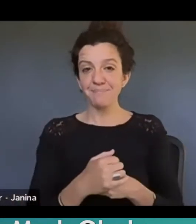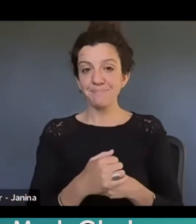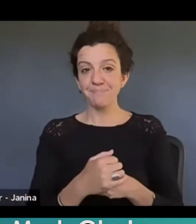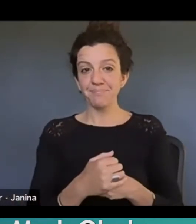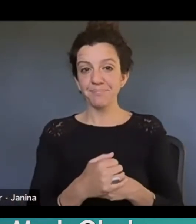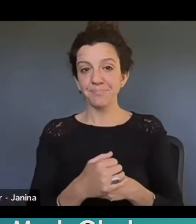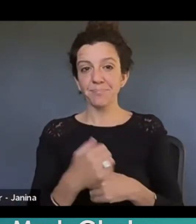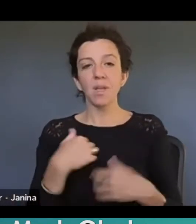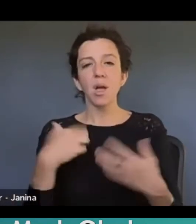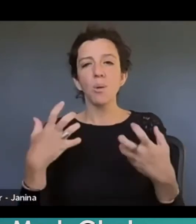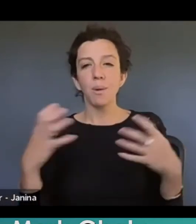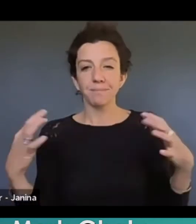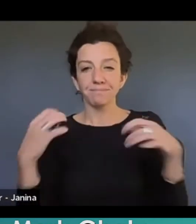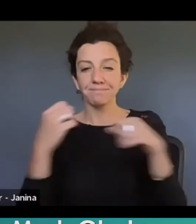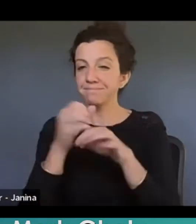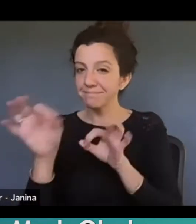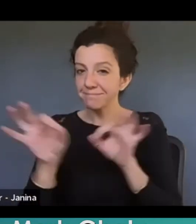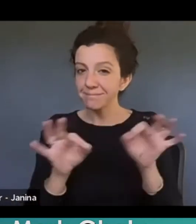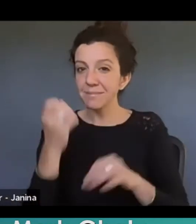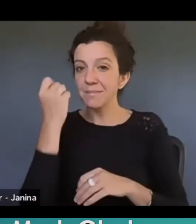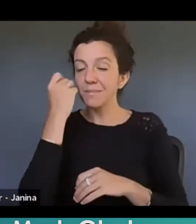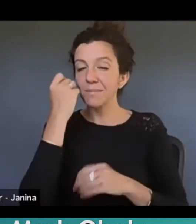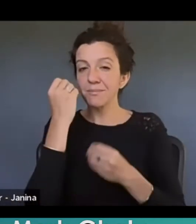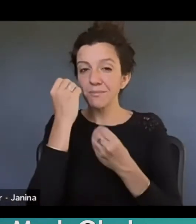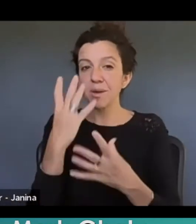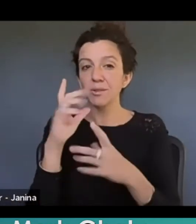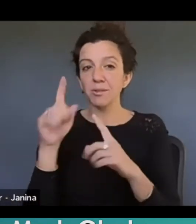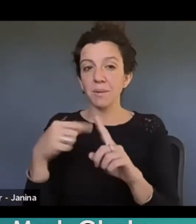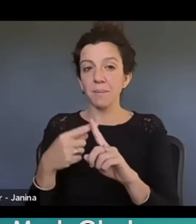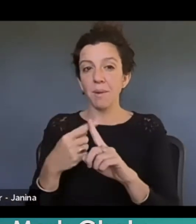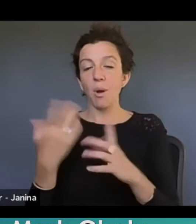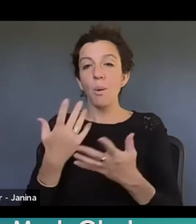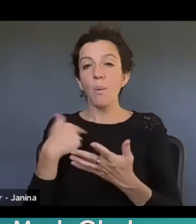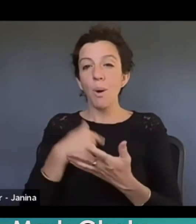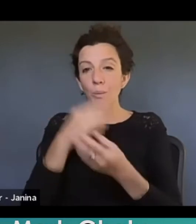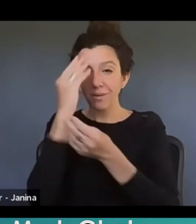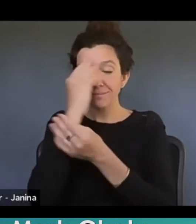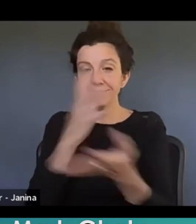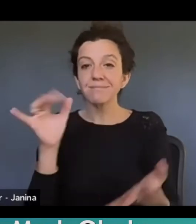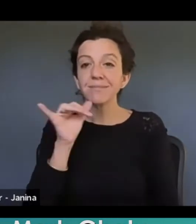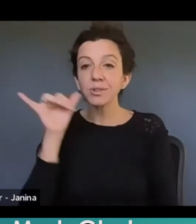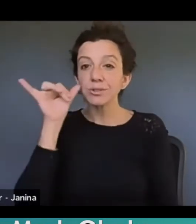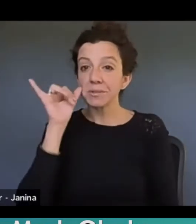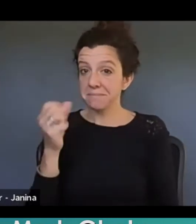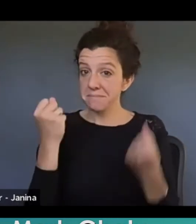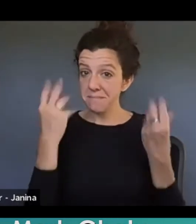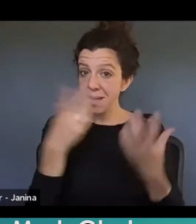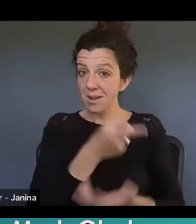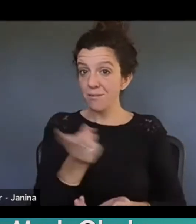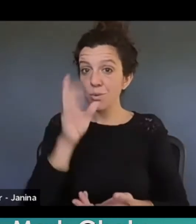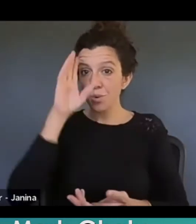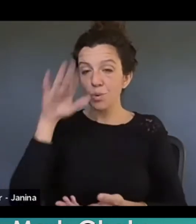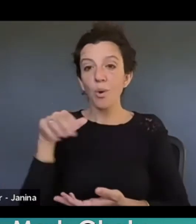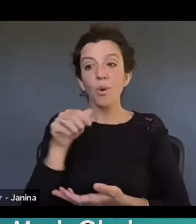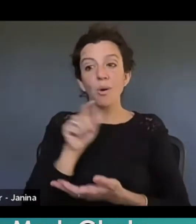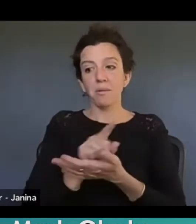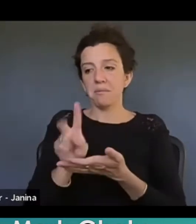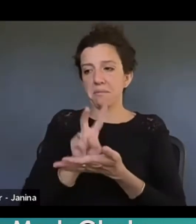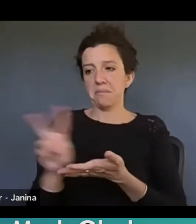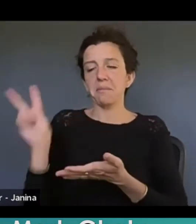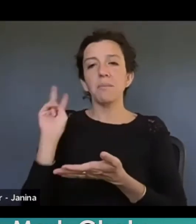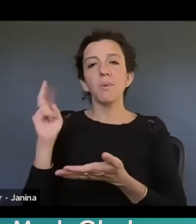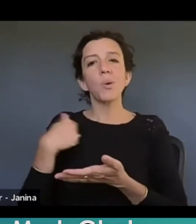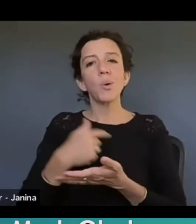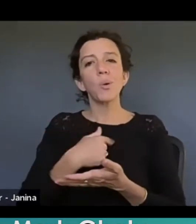give a little bit more details and information about the process we issued yesterday. As many of you know, a couple weeks ago, we issued a reopening